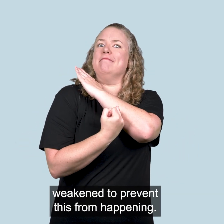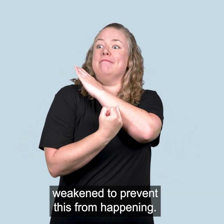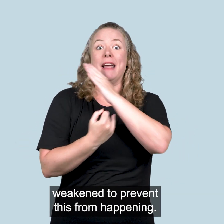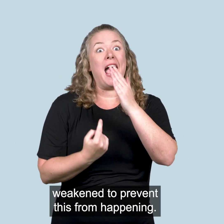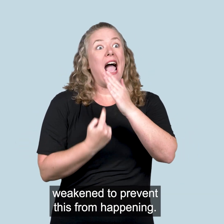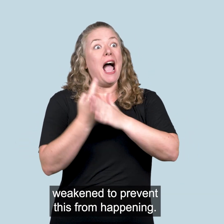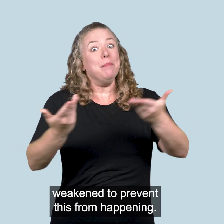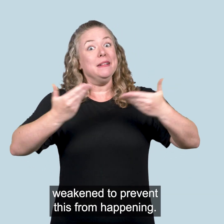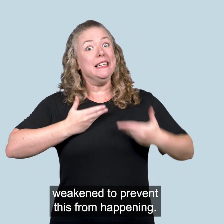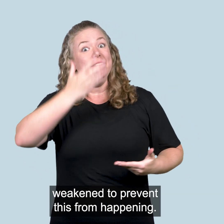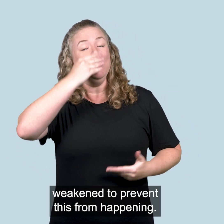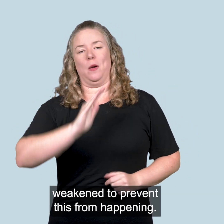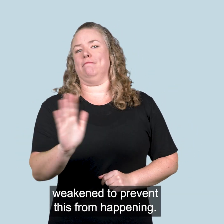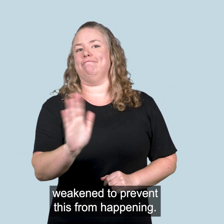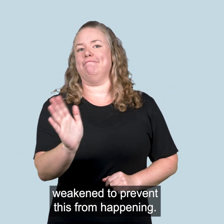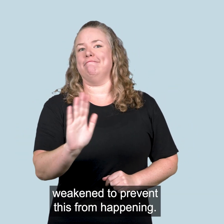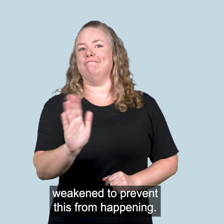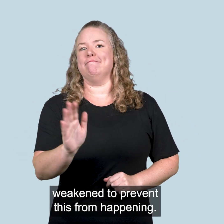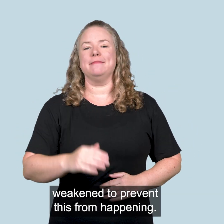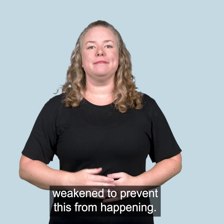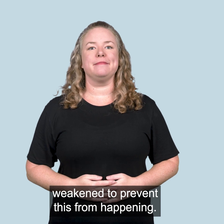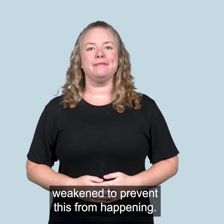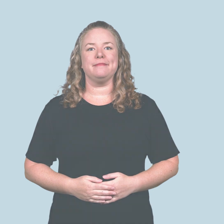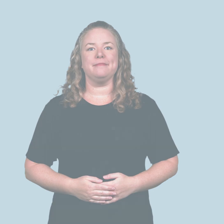weakened to prevent this from happening.